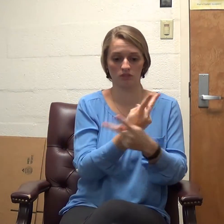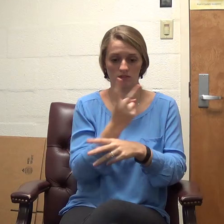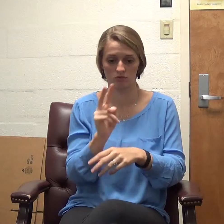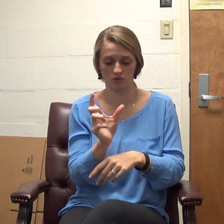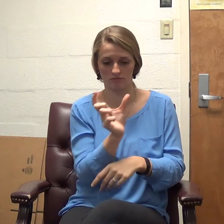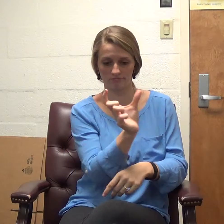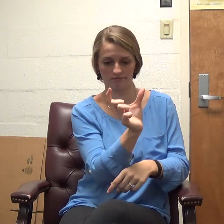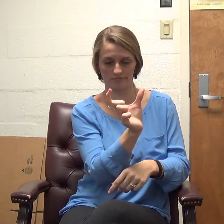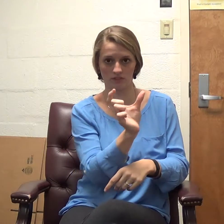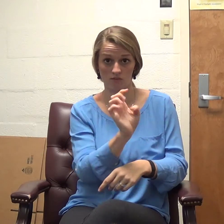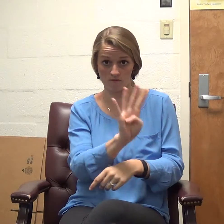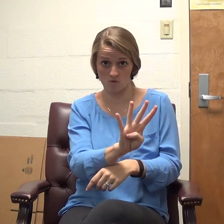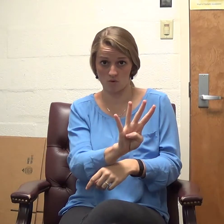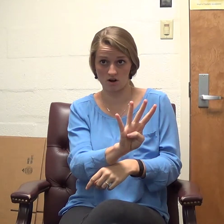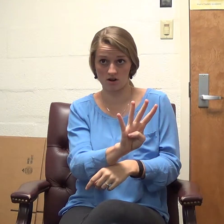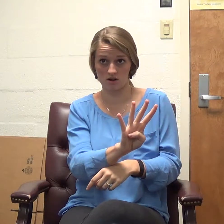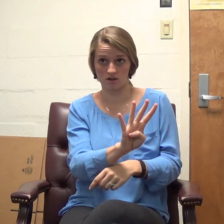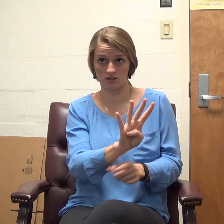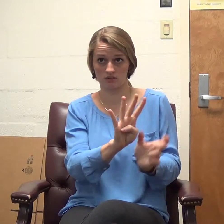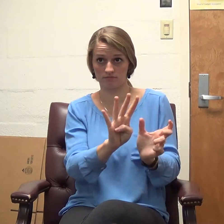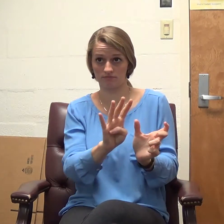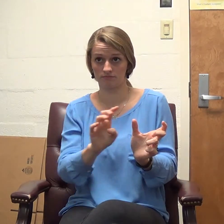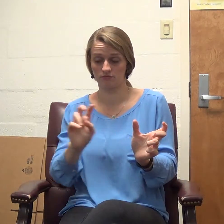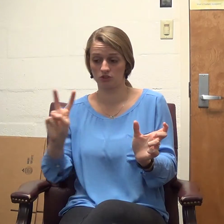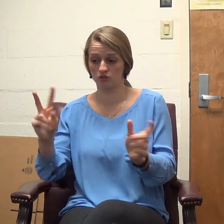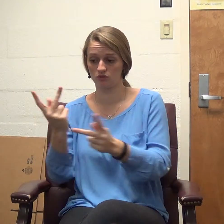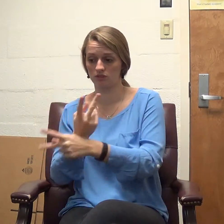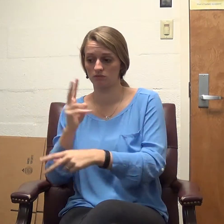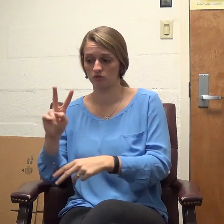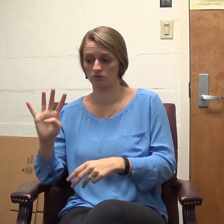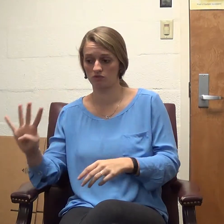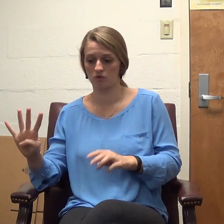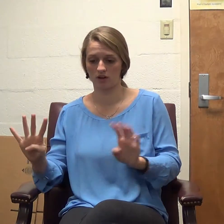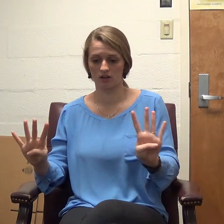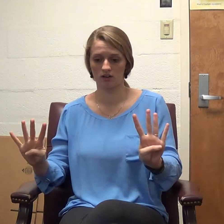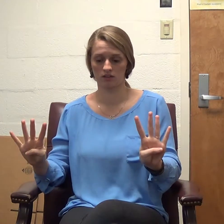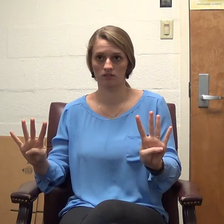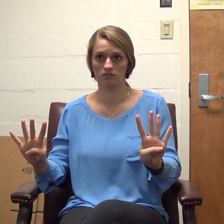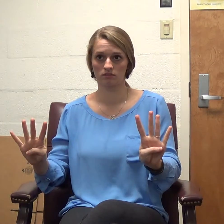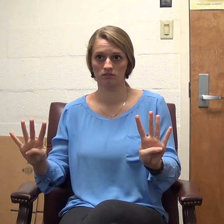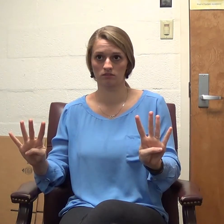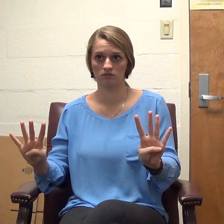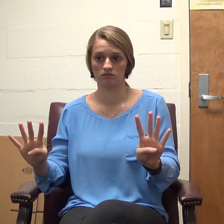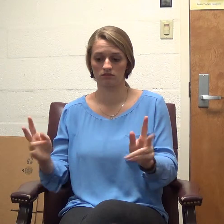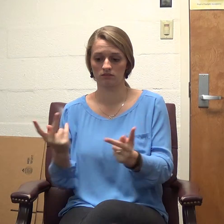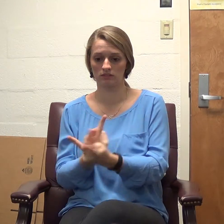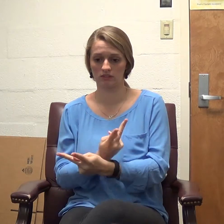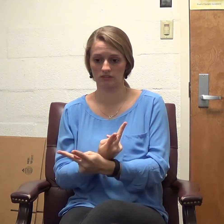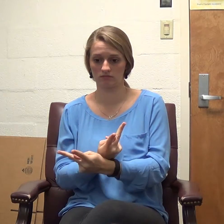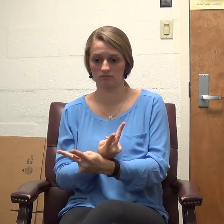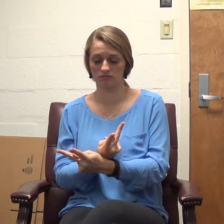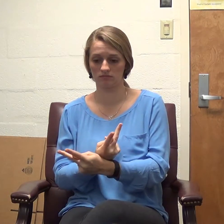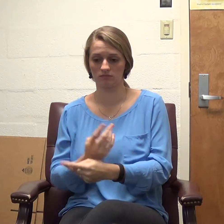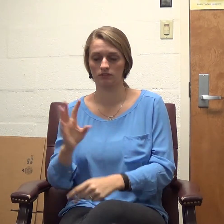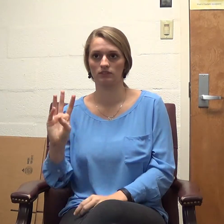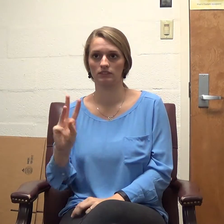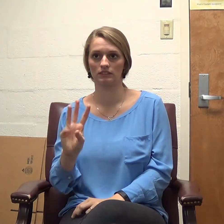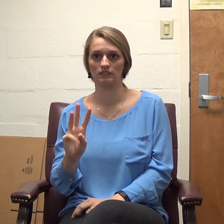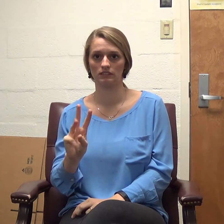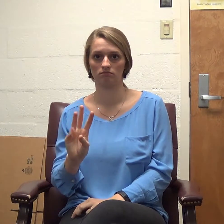2 times 2 is 4. Is equals 16. And I did something very interesting here, kind of on purpose. Notice